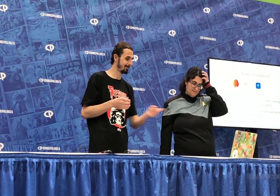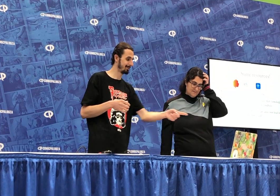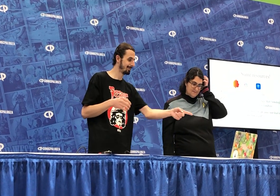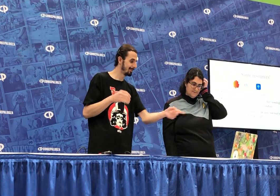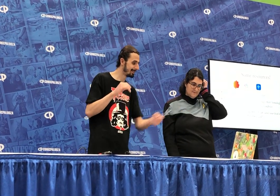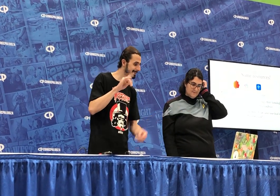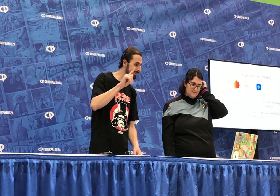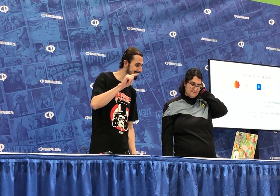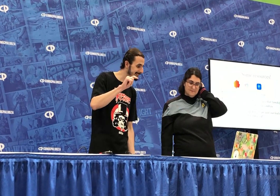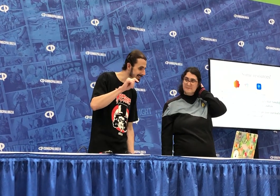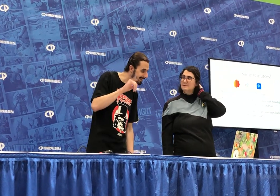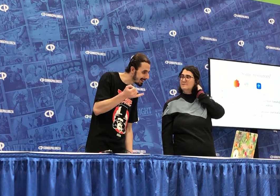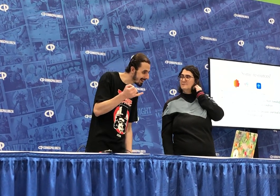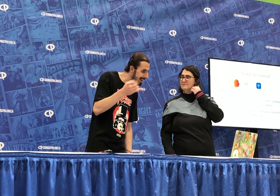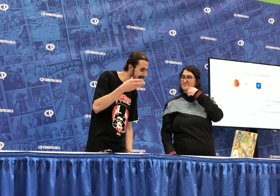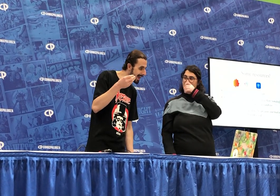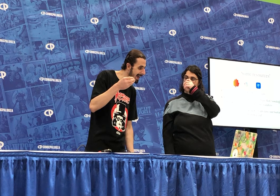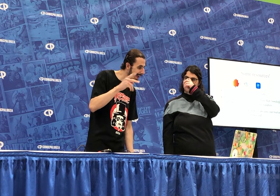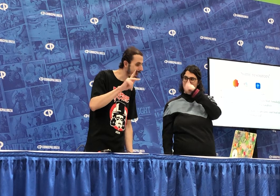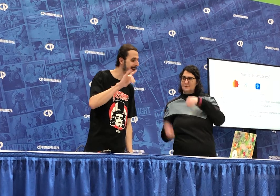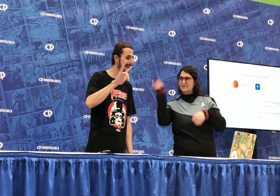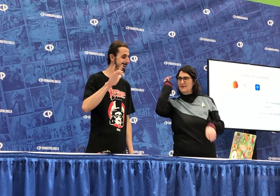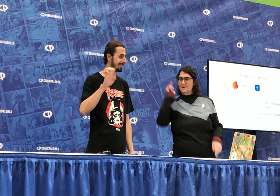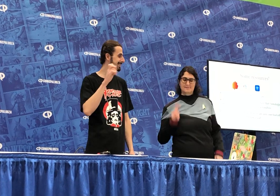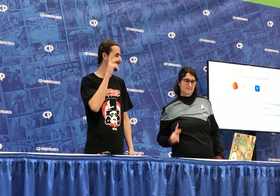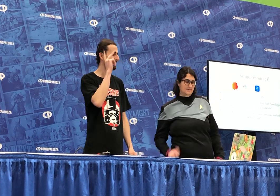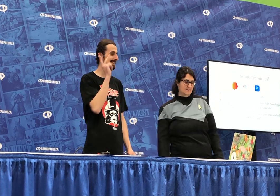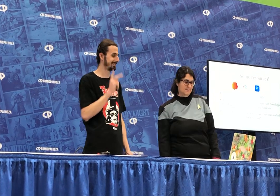World. And then TJ and Kylie.